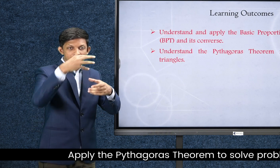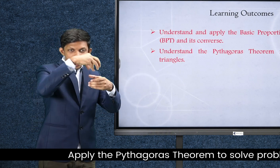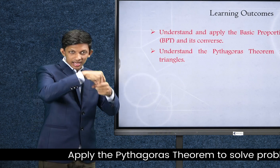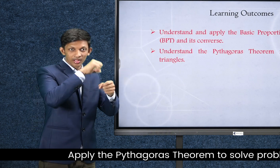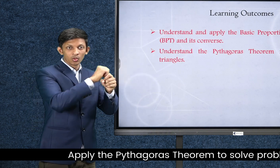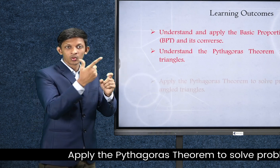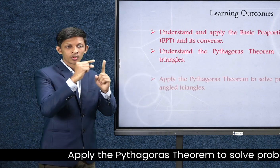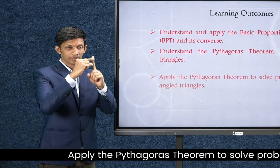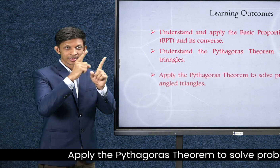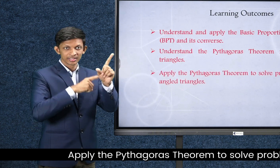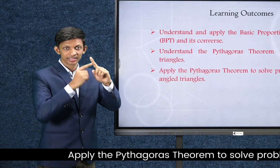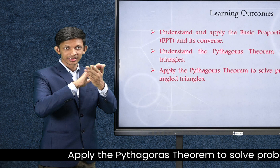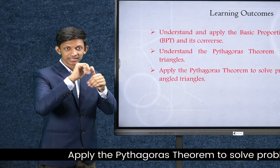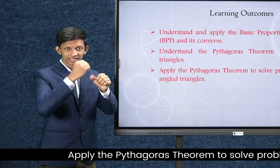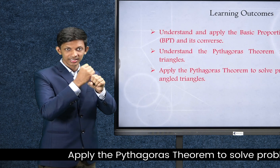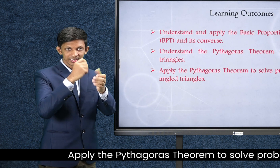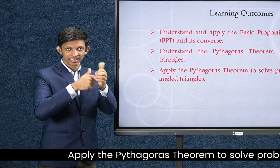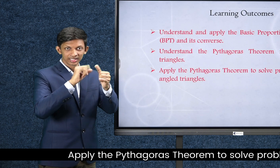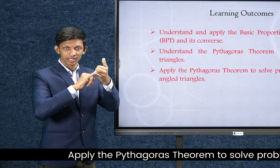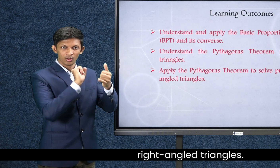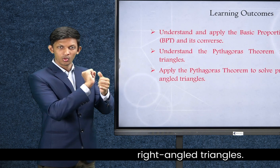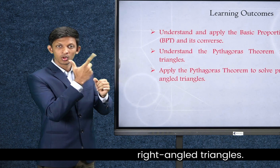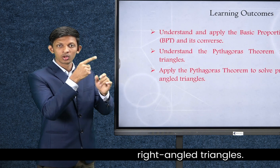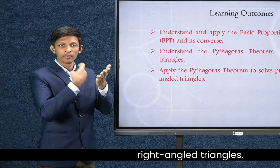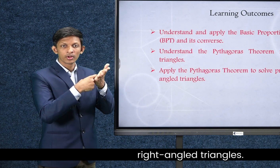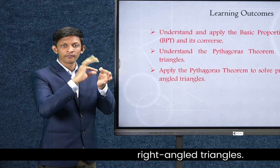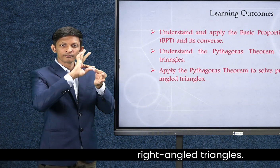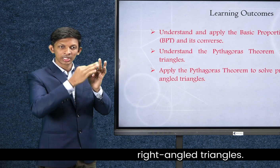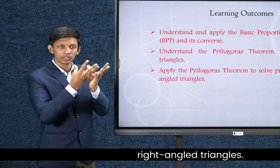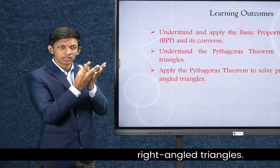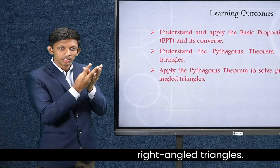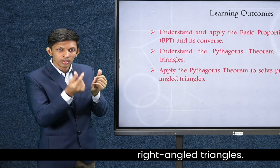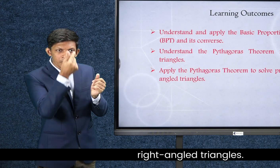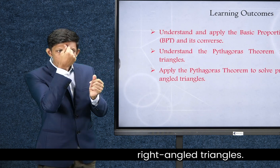Apply the Pythagoras theorem to solve problems in right angle triangles.